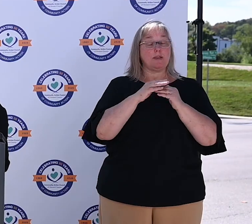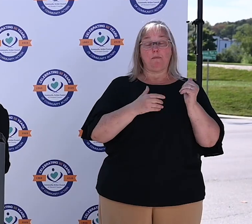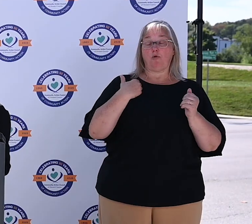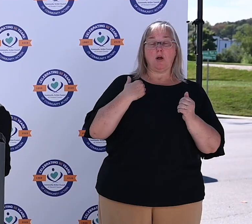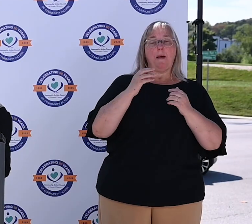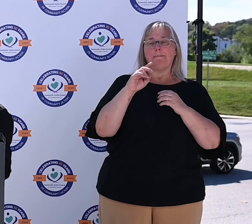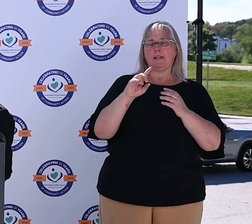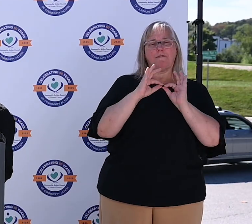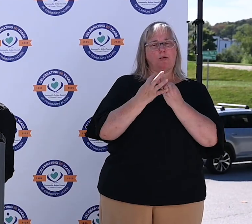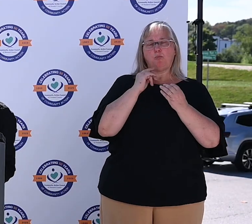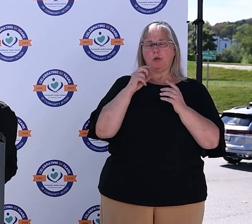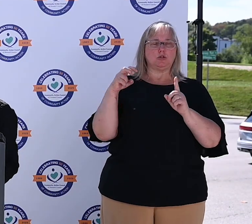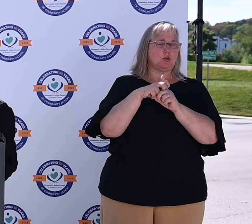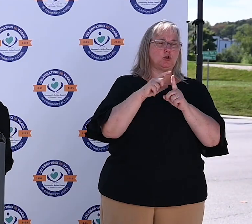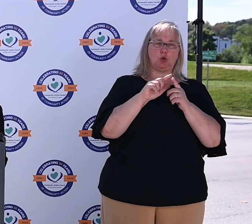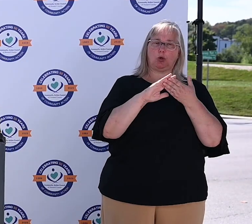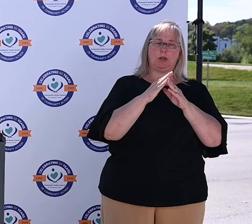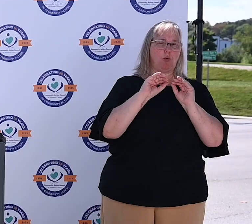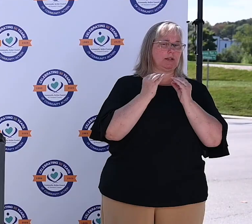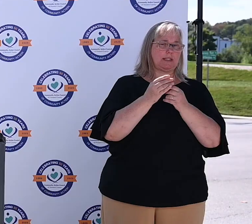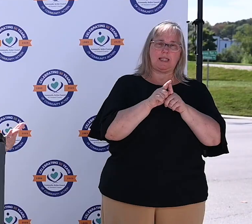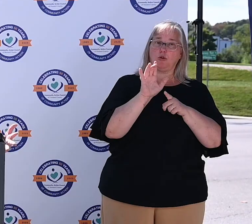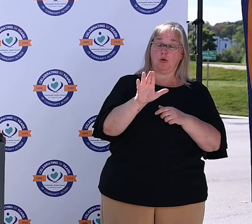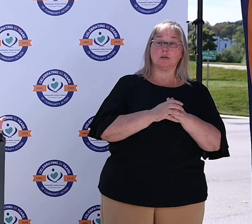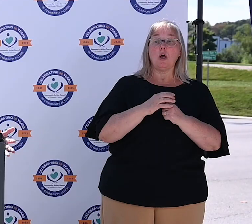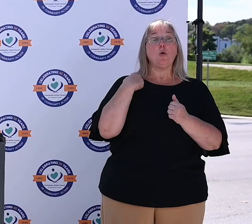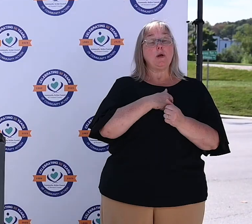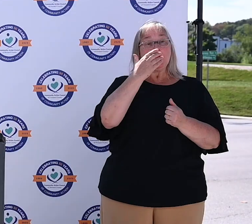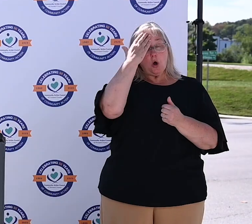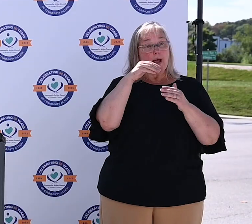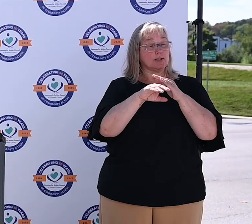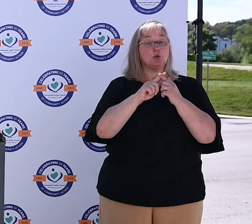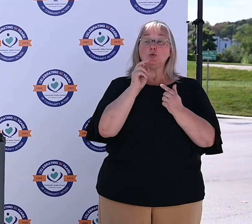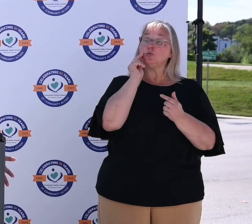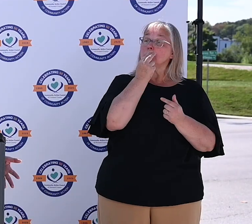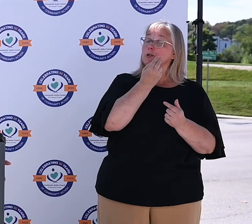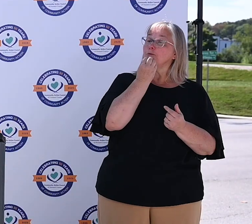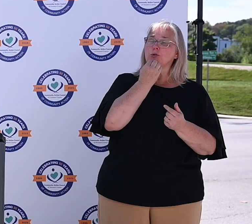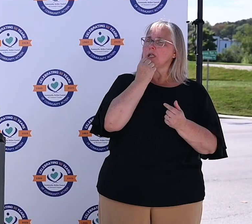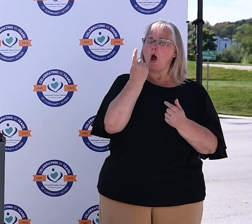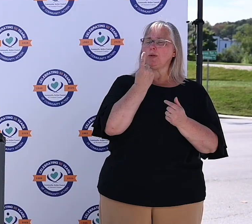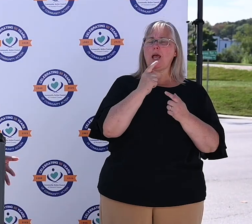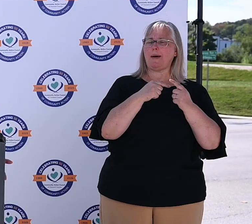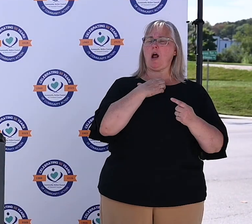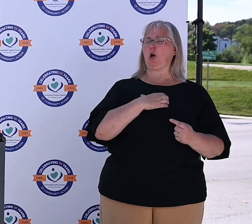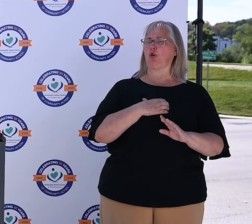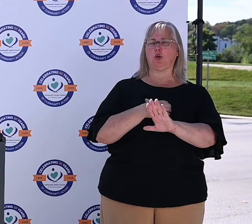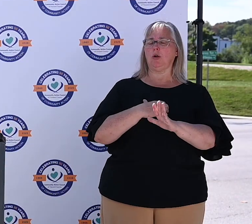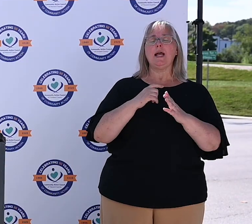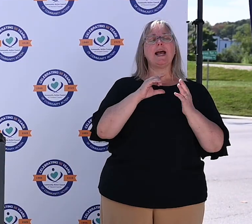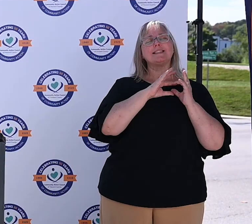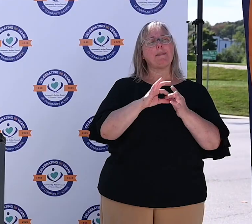turning to community organizations like yours. We know that access to nutritious food isn't just about hunger, it's about health,